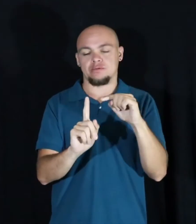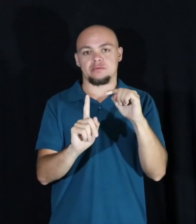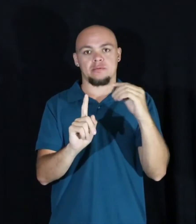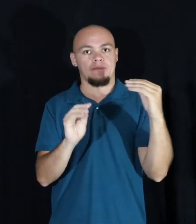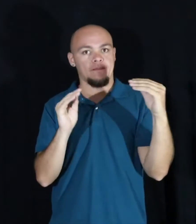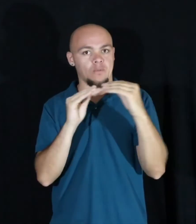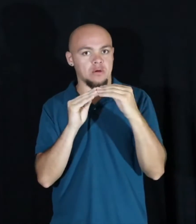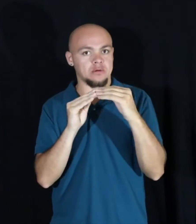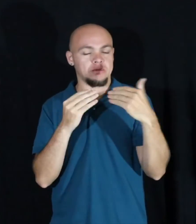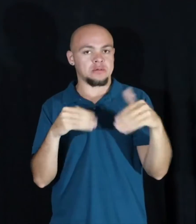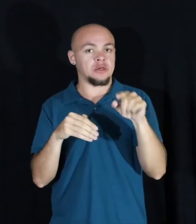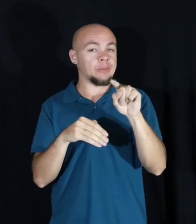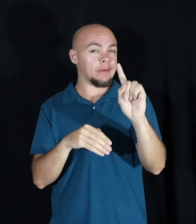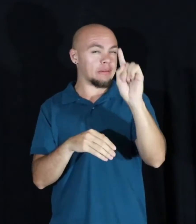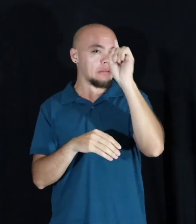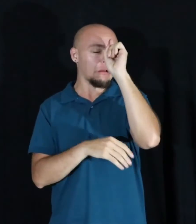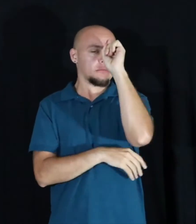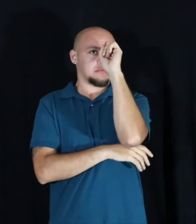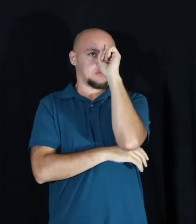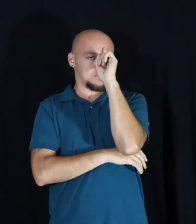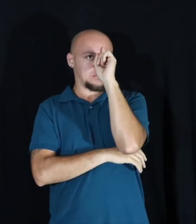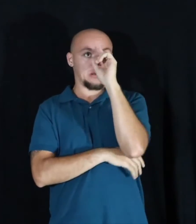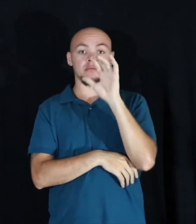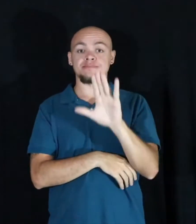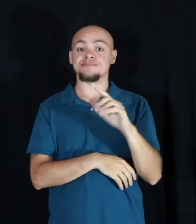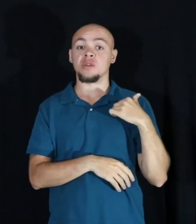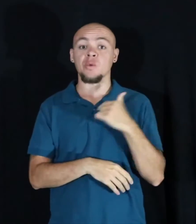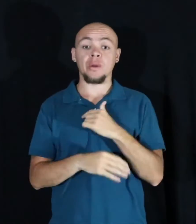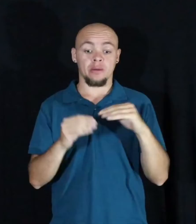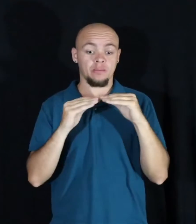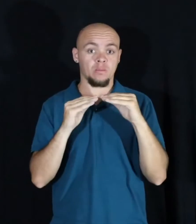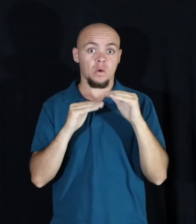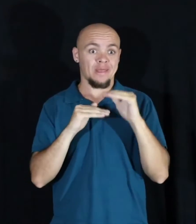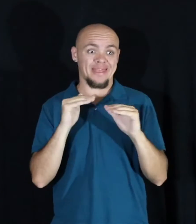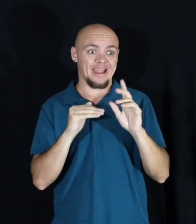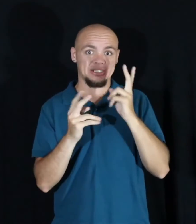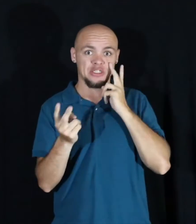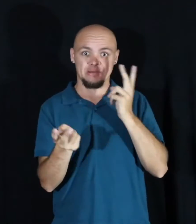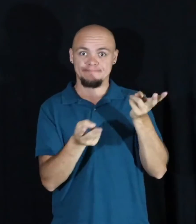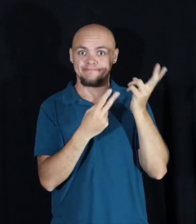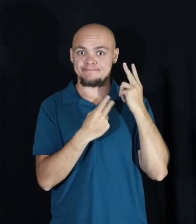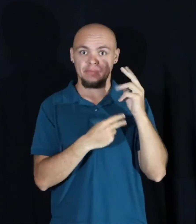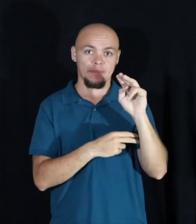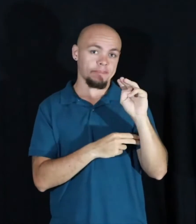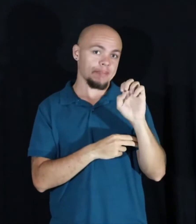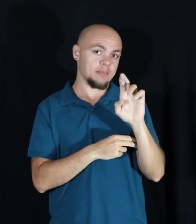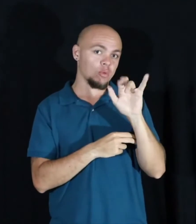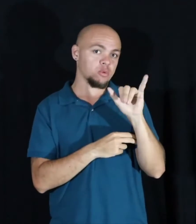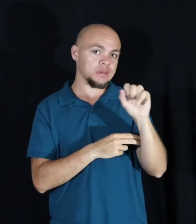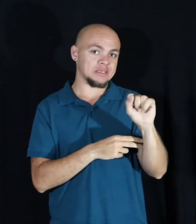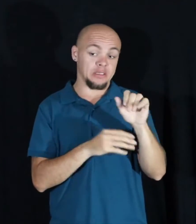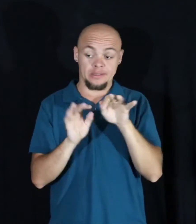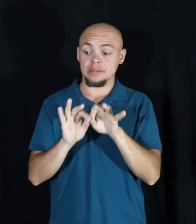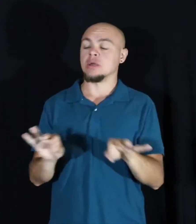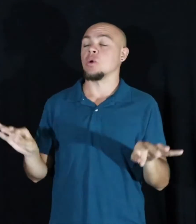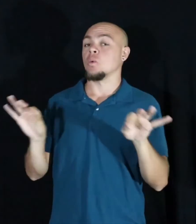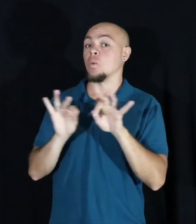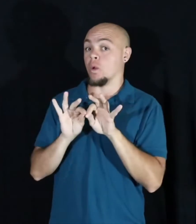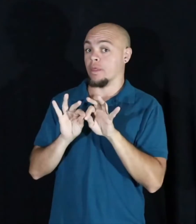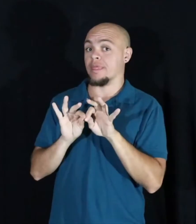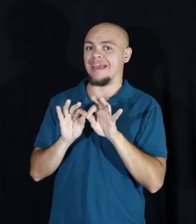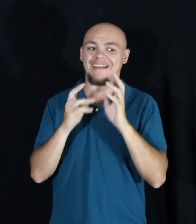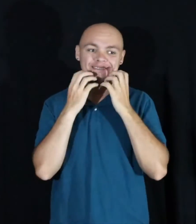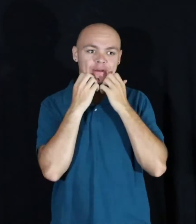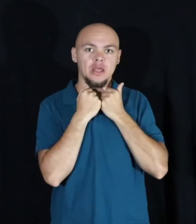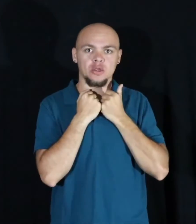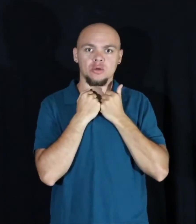as a startling realization, but we are much more than our memories. We have worth and we have value, even